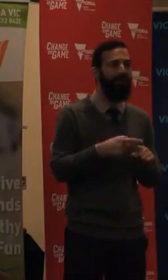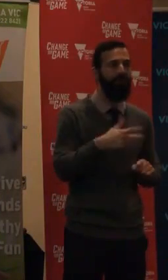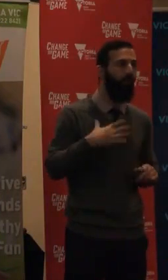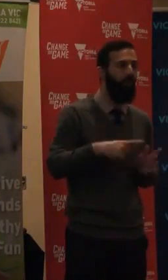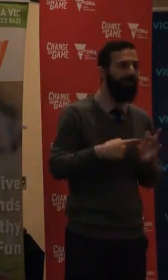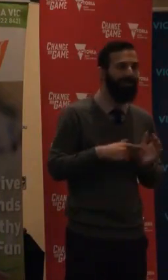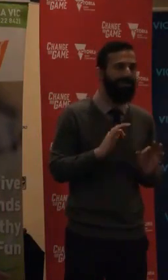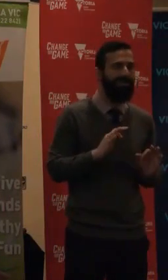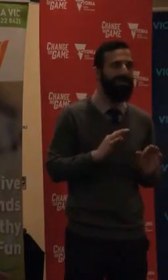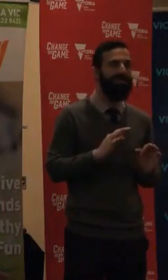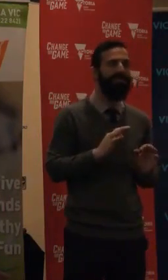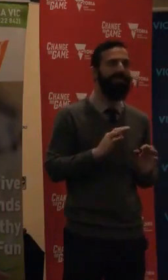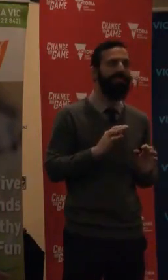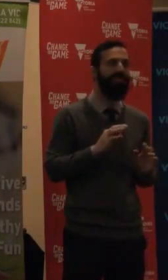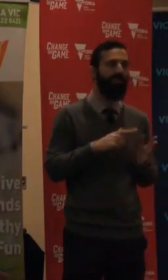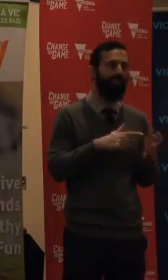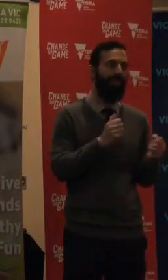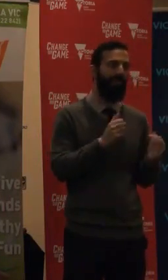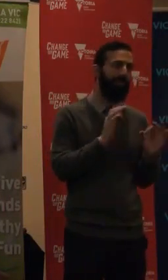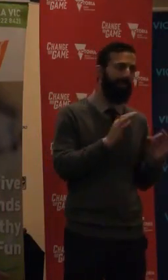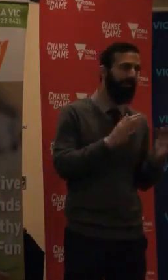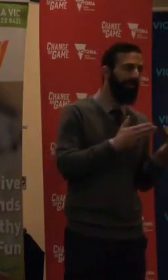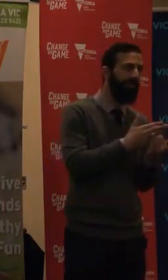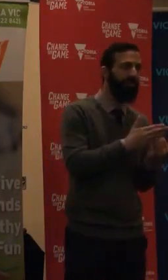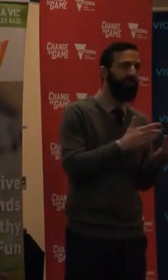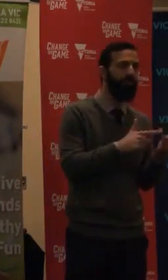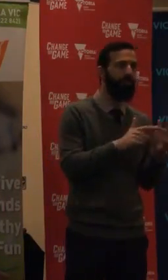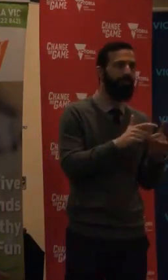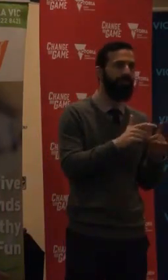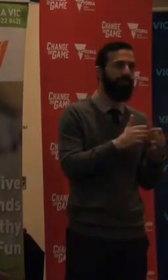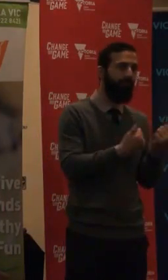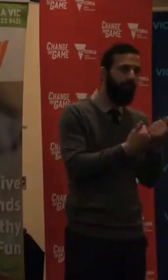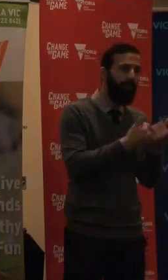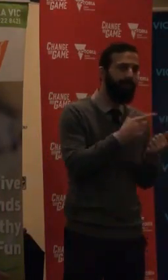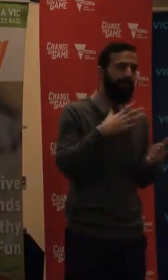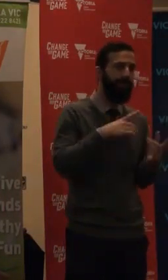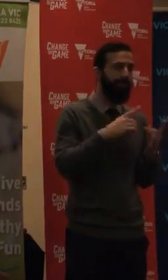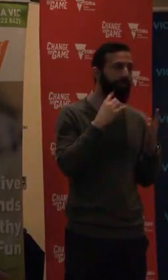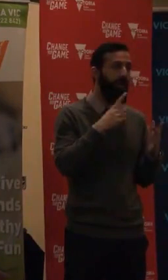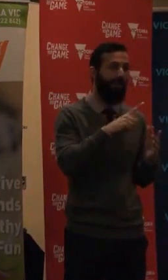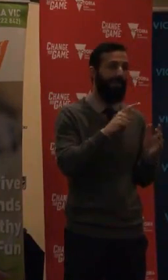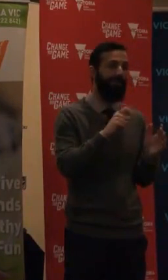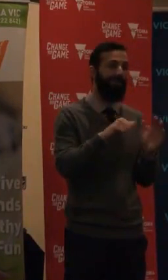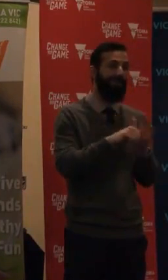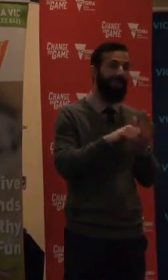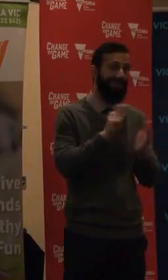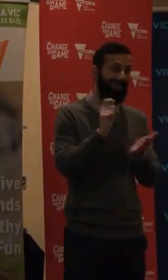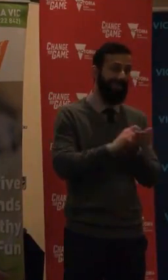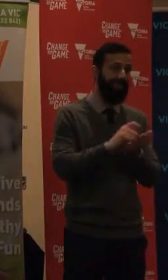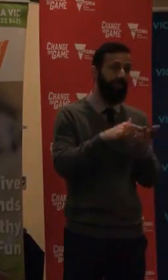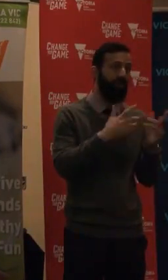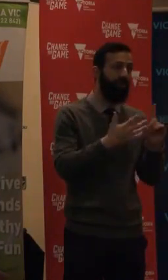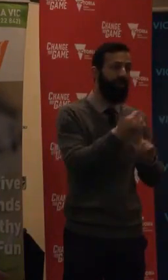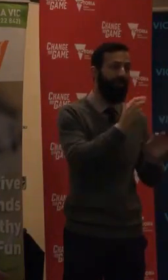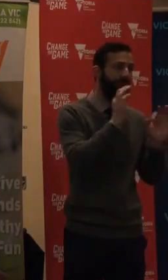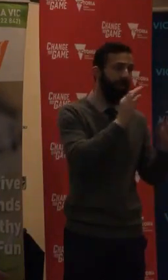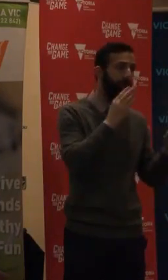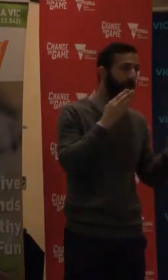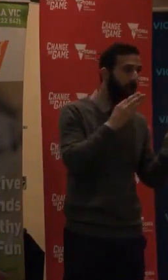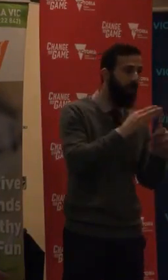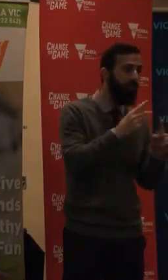In order to be entitled to access particular supports, you have to be able to demonstrate that the funding is aimed at achieving particular